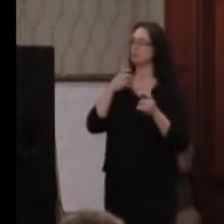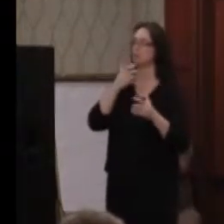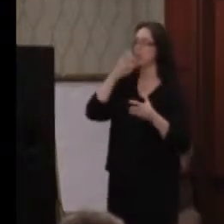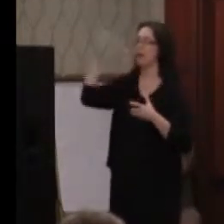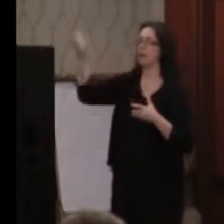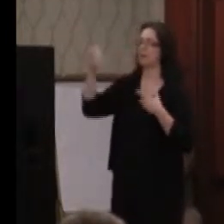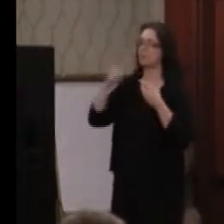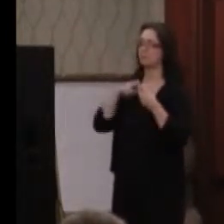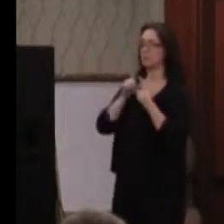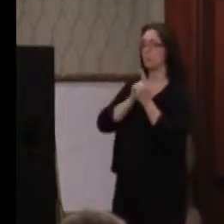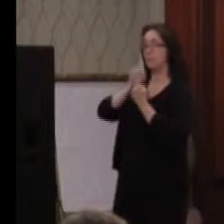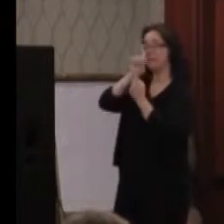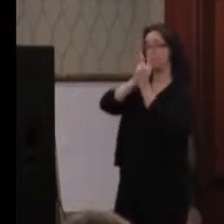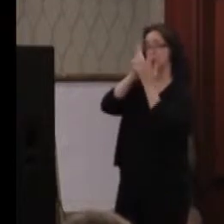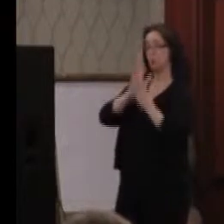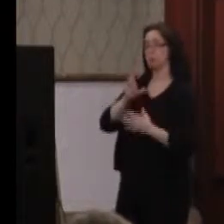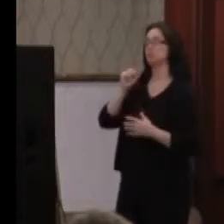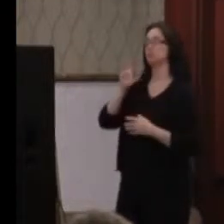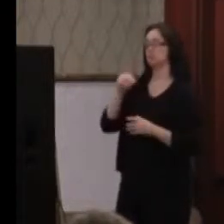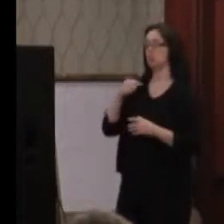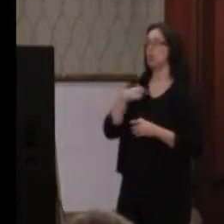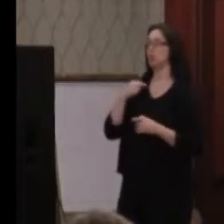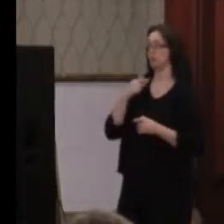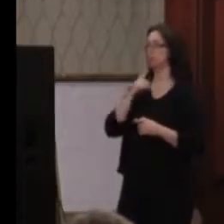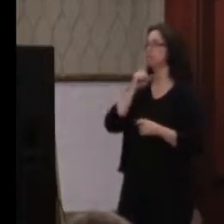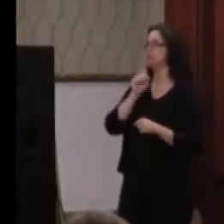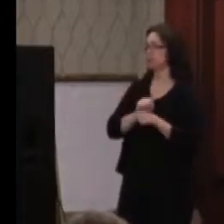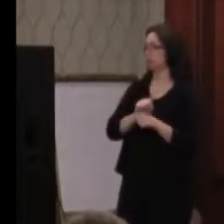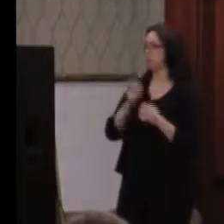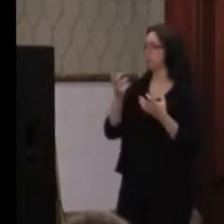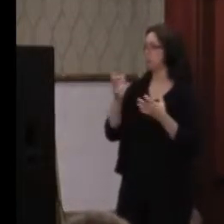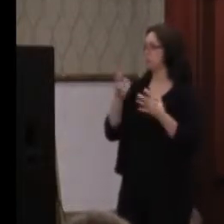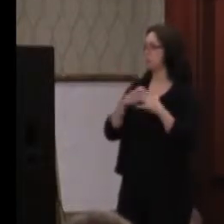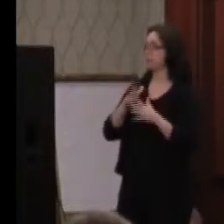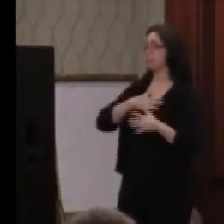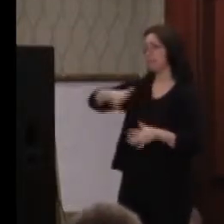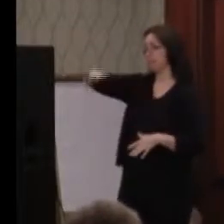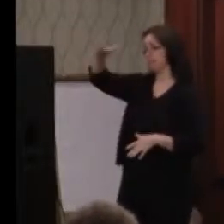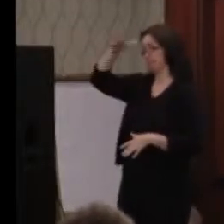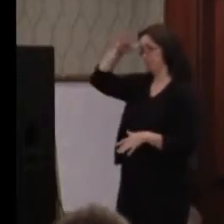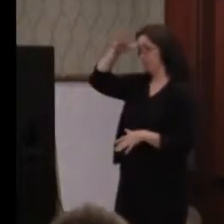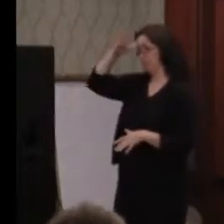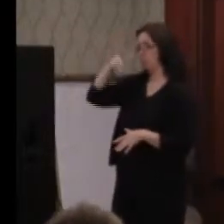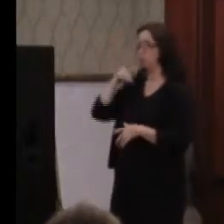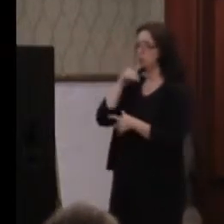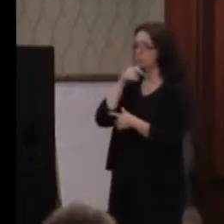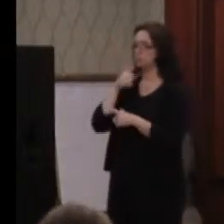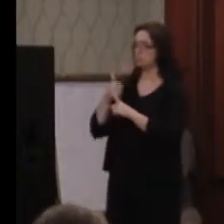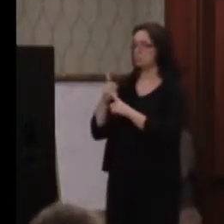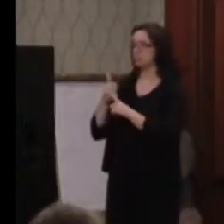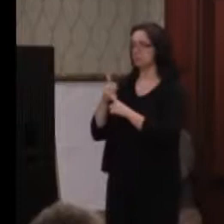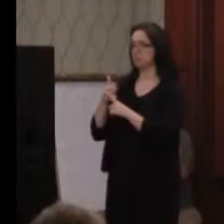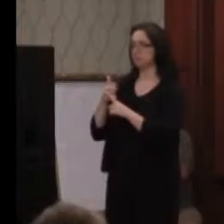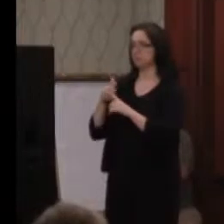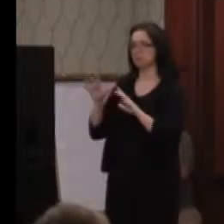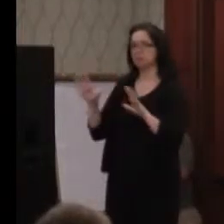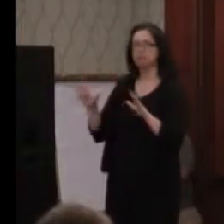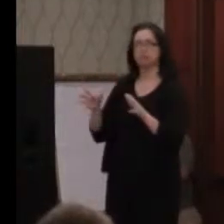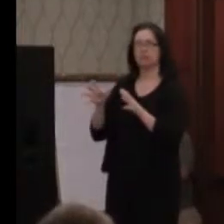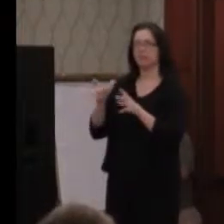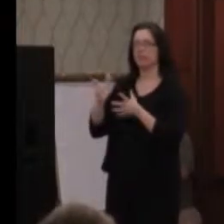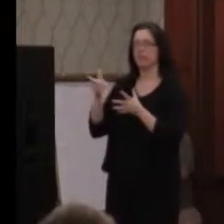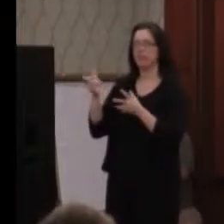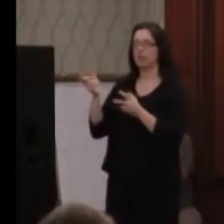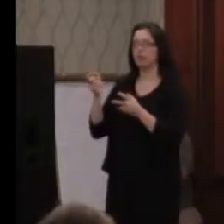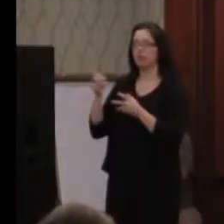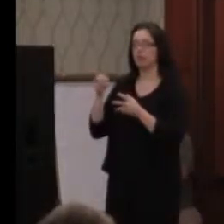to mentors. So I do wanna do that. I wanna start with my father, who nurtured, who planted the seeds